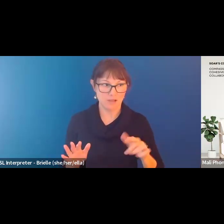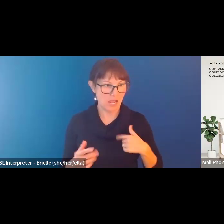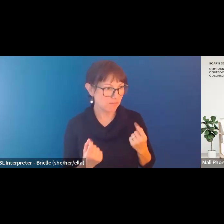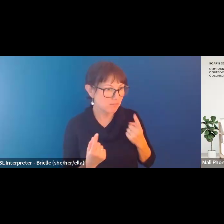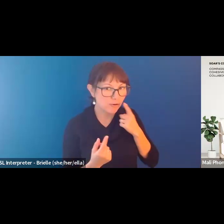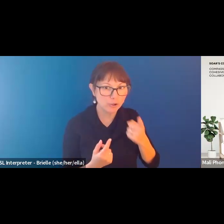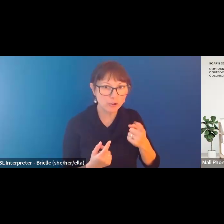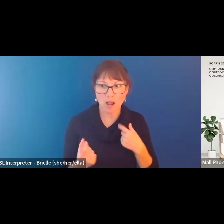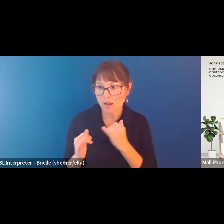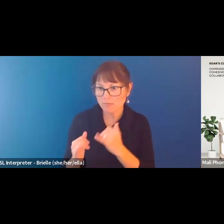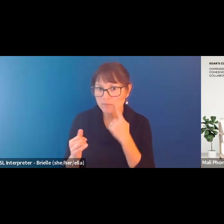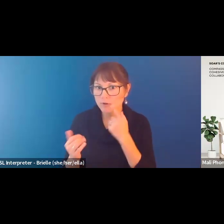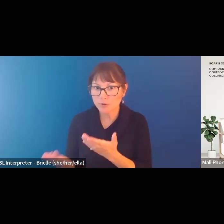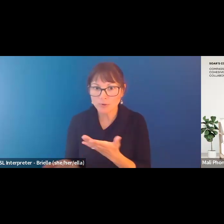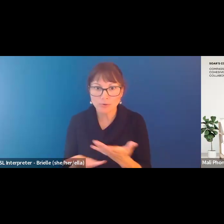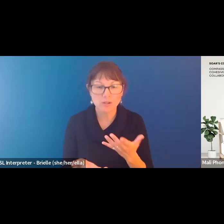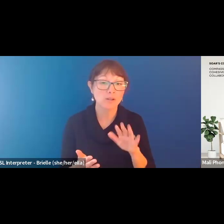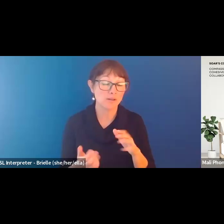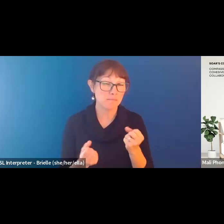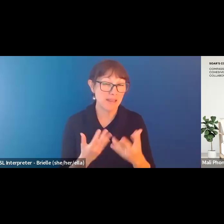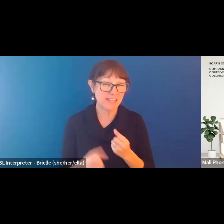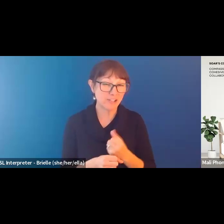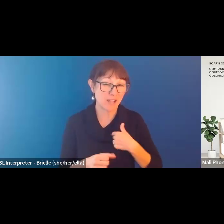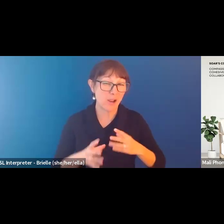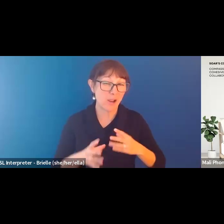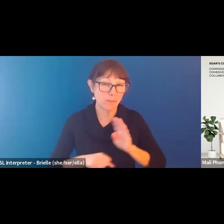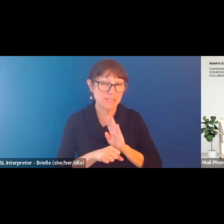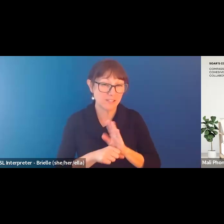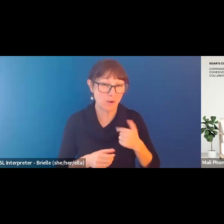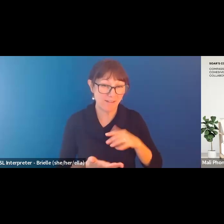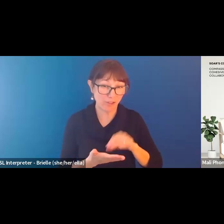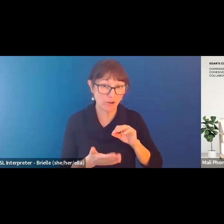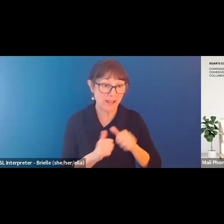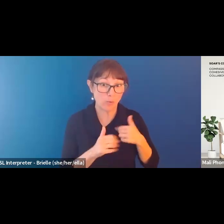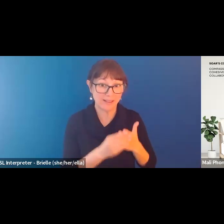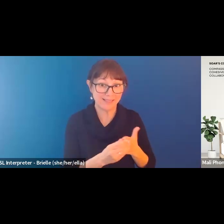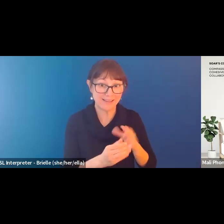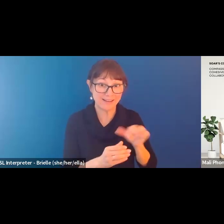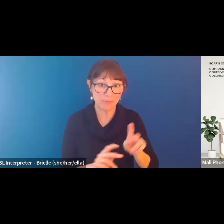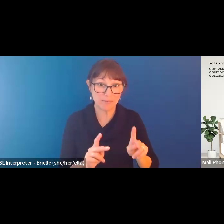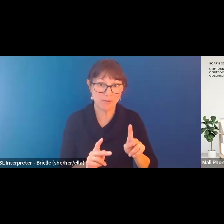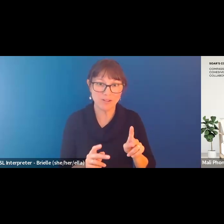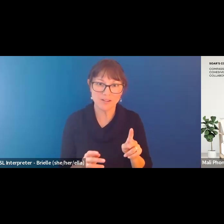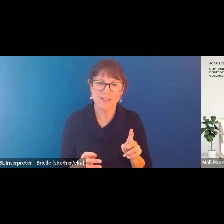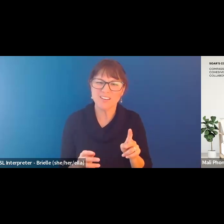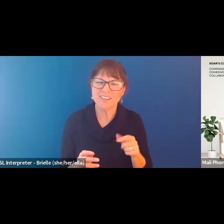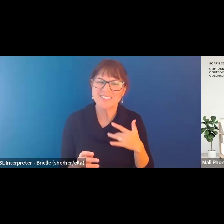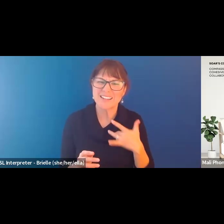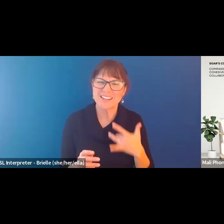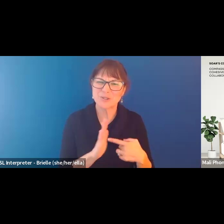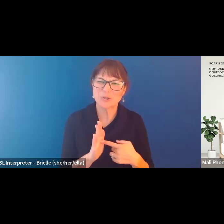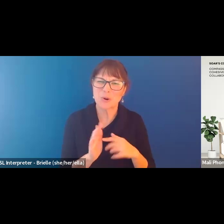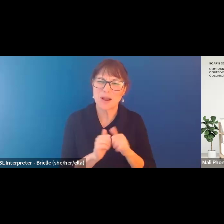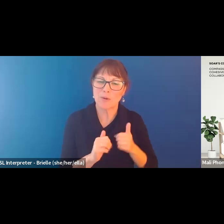others. In all of my years as a business owner, I've learned that the way we lead others is often a reflection of how